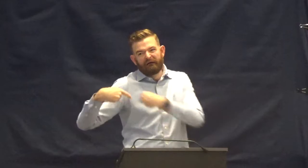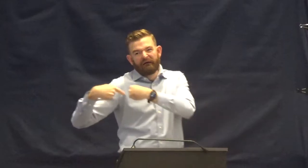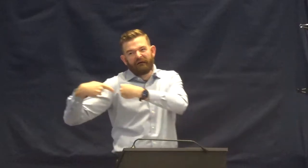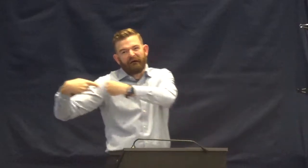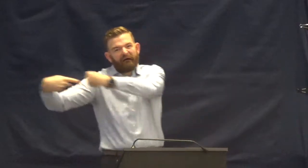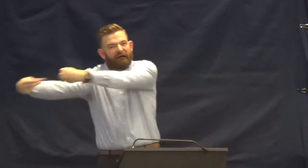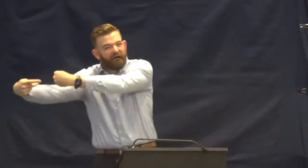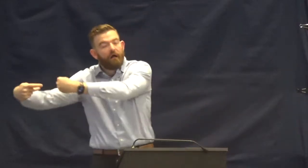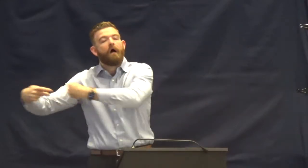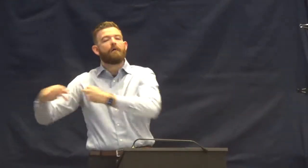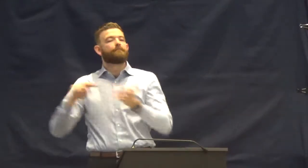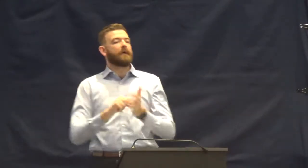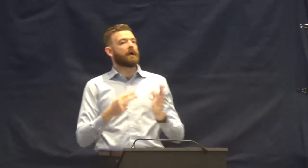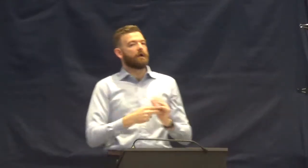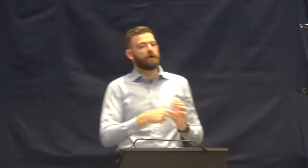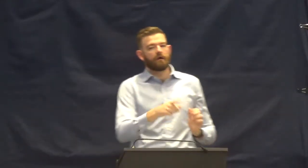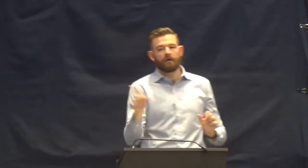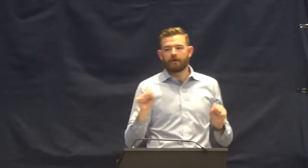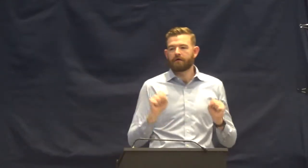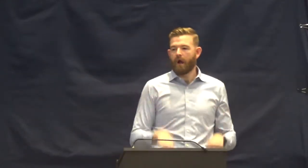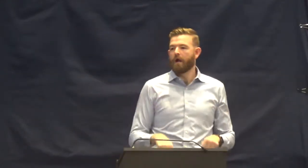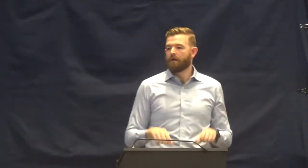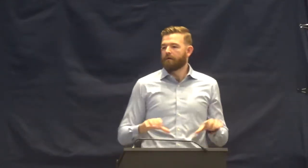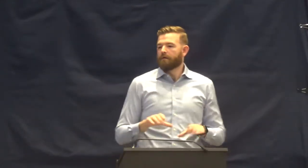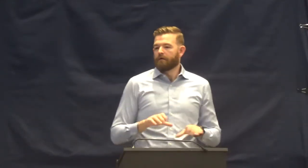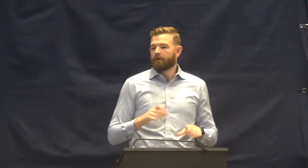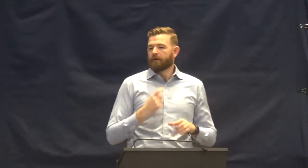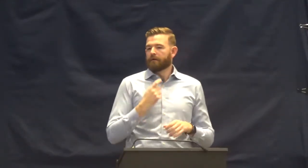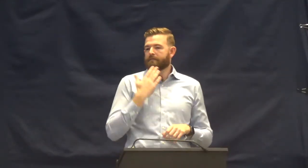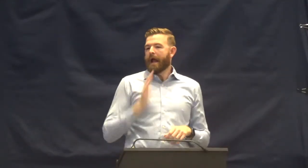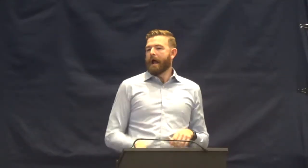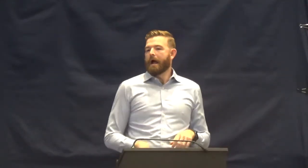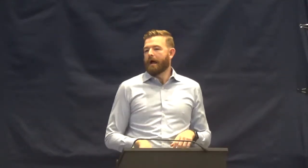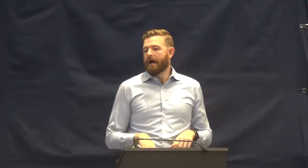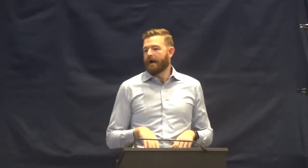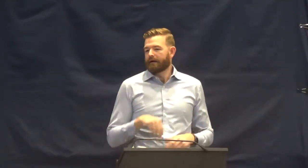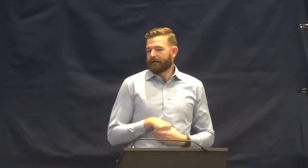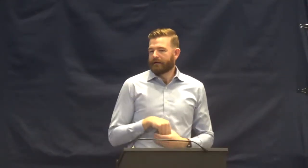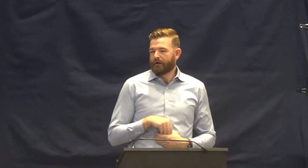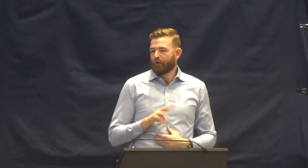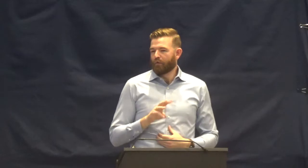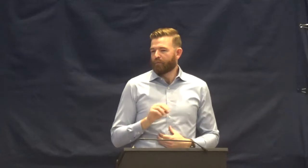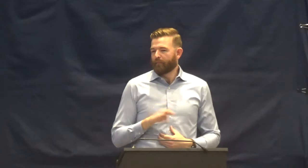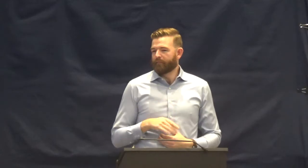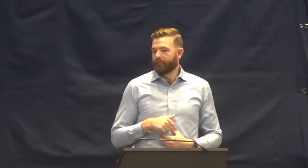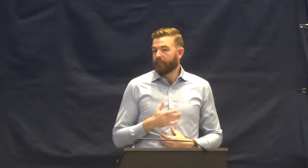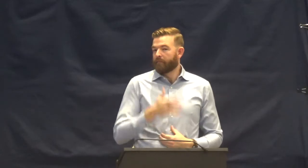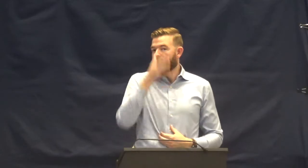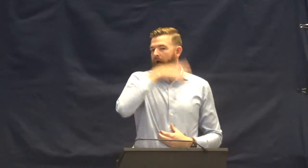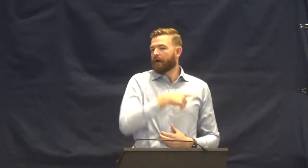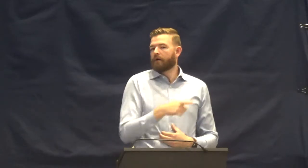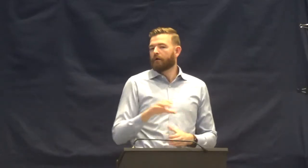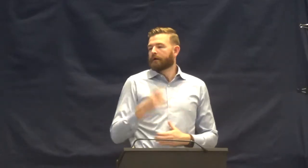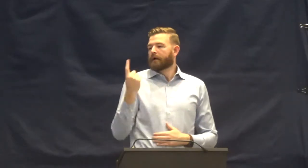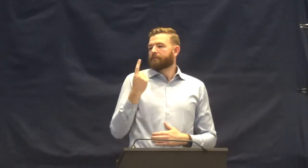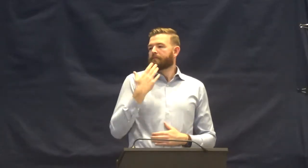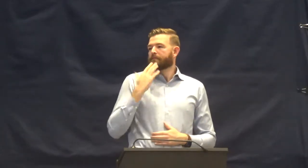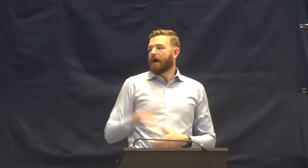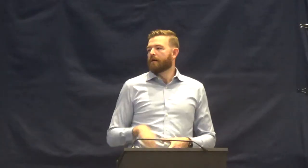grasping his heel. Which meant that the the Jewish